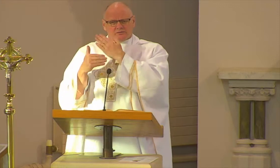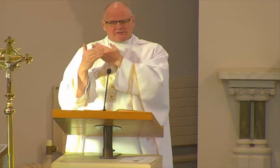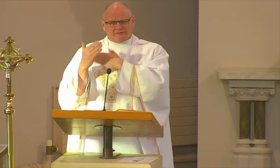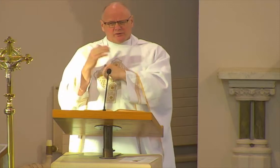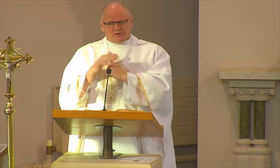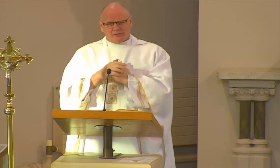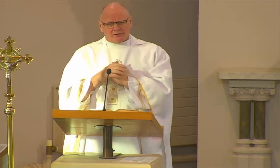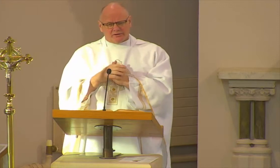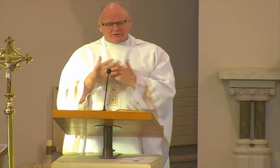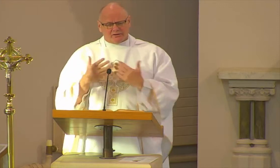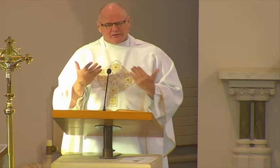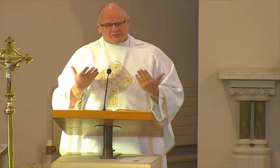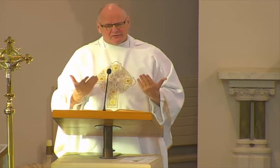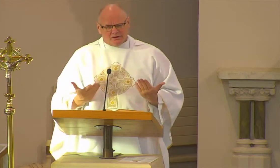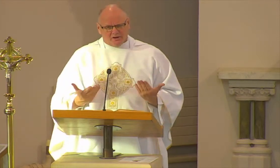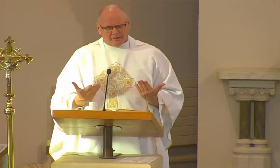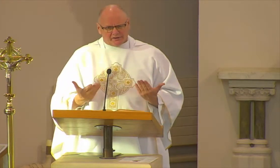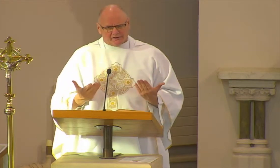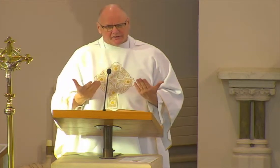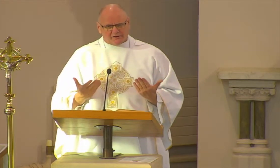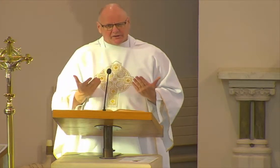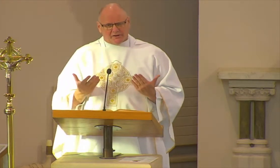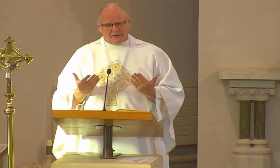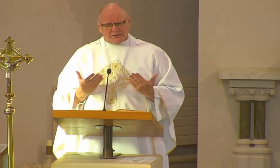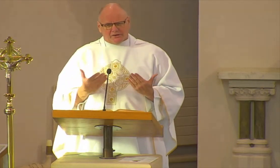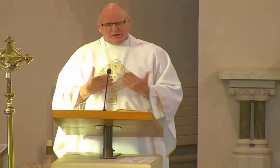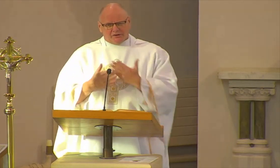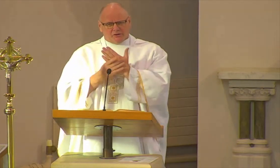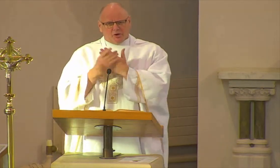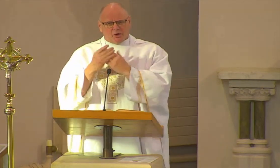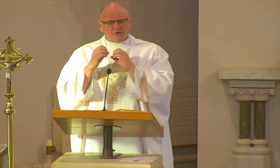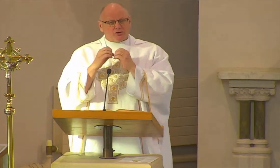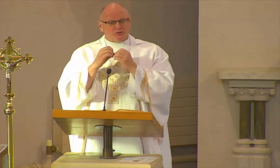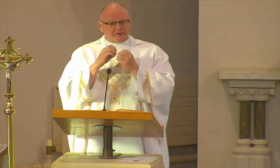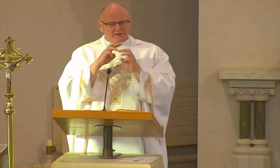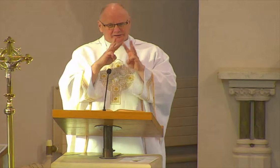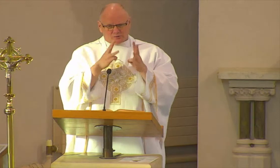before now. And the God who created this world